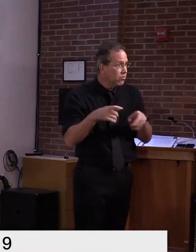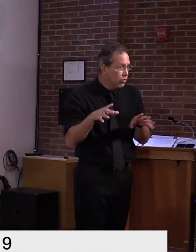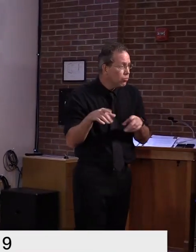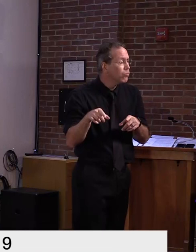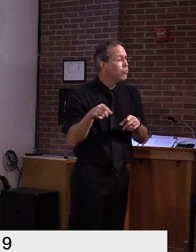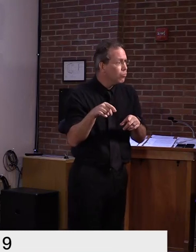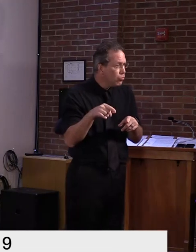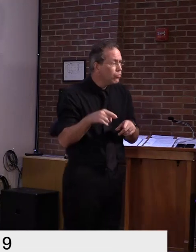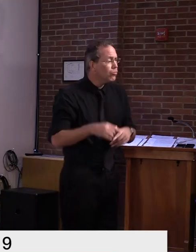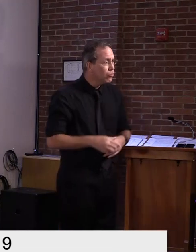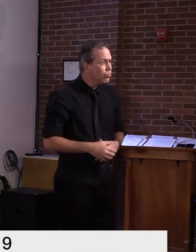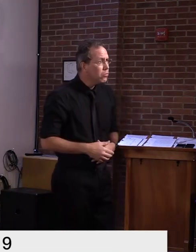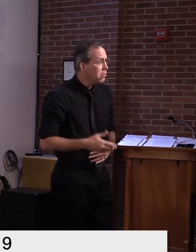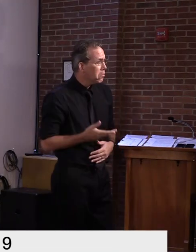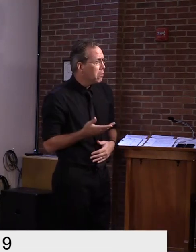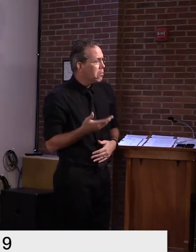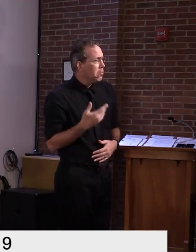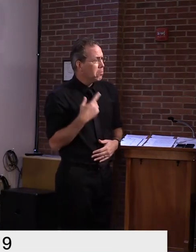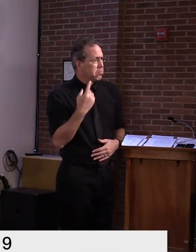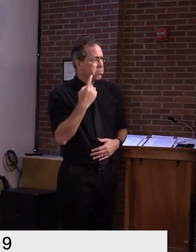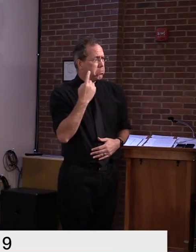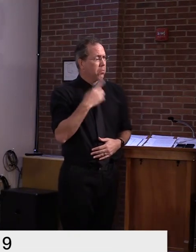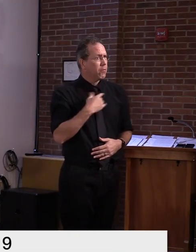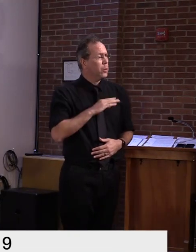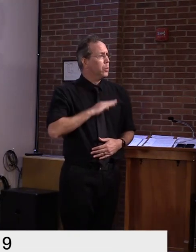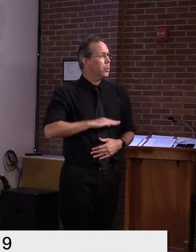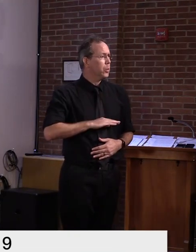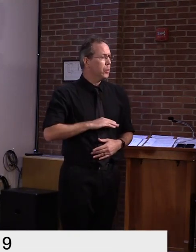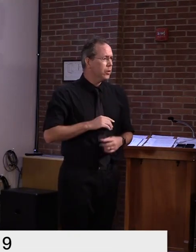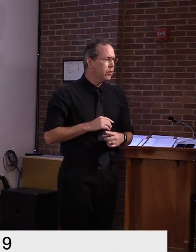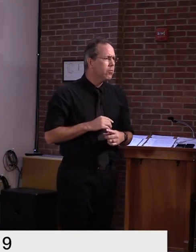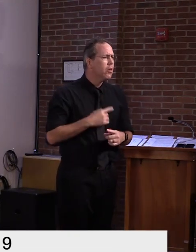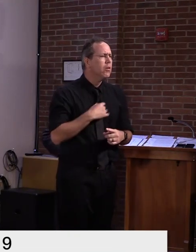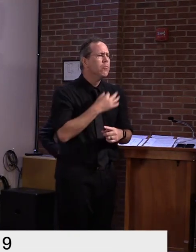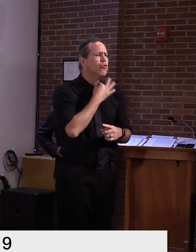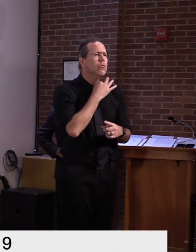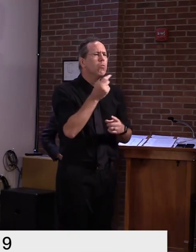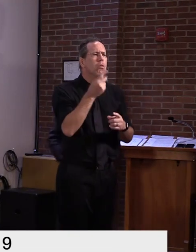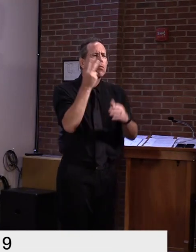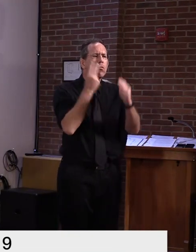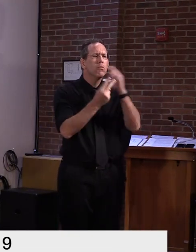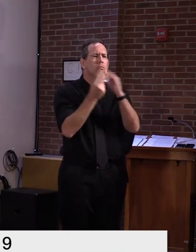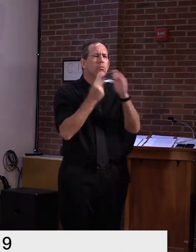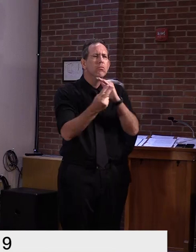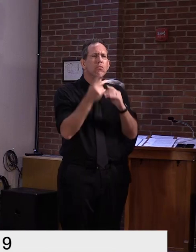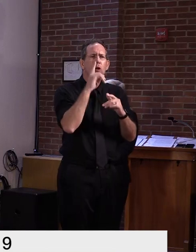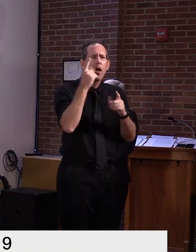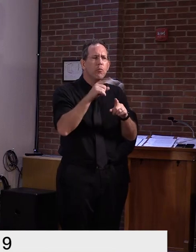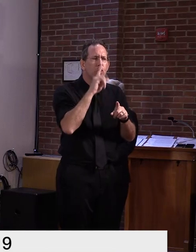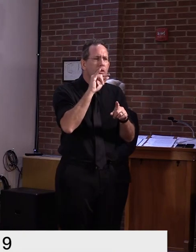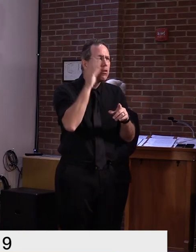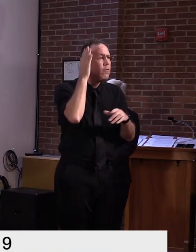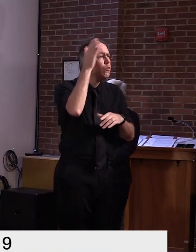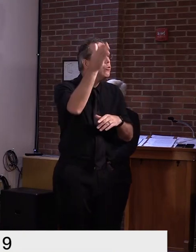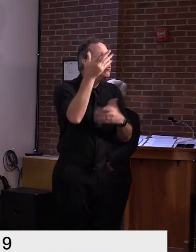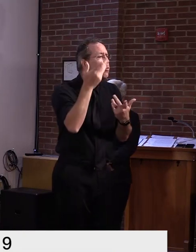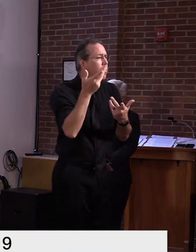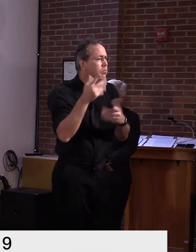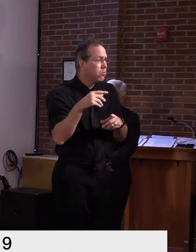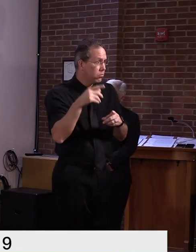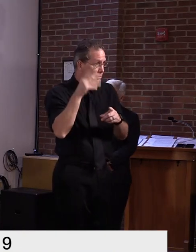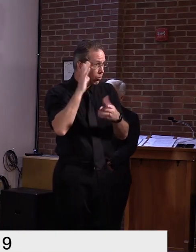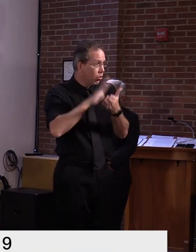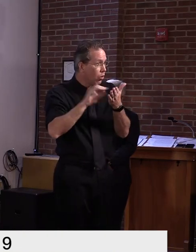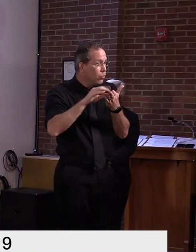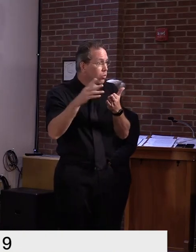obviously that gives you comfort, but what is the risk going forward? Is that kids will leave the area and then return, or